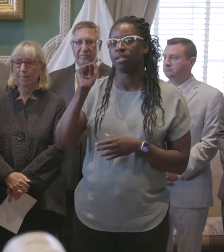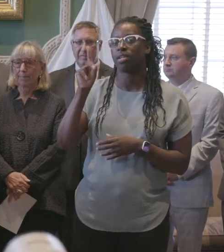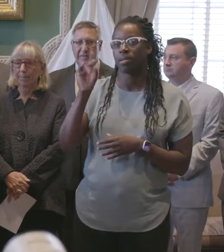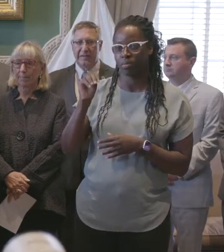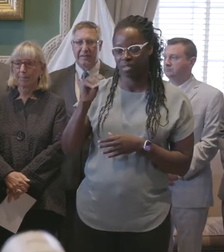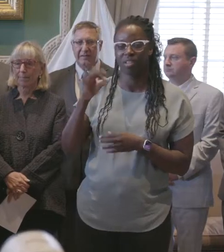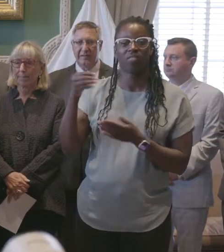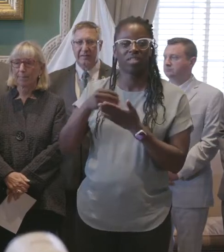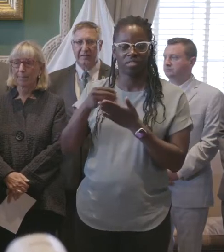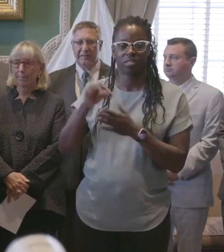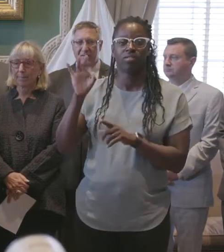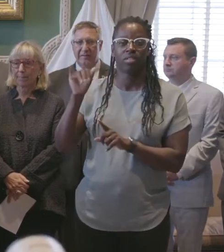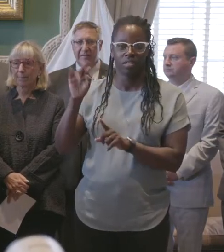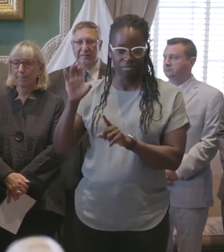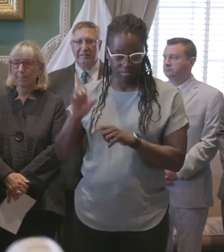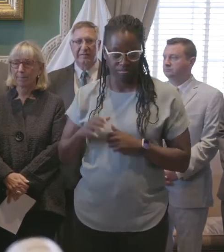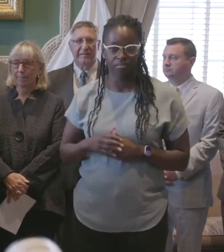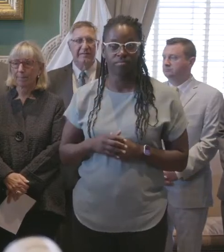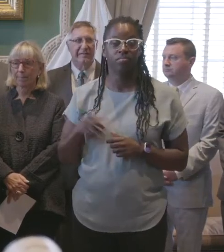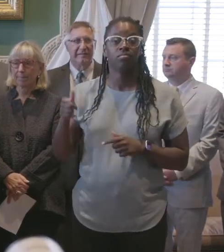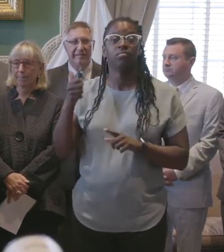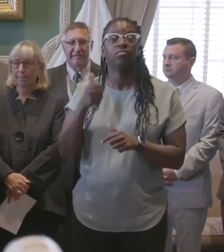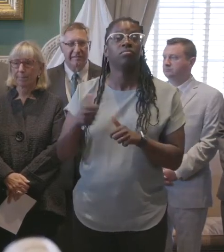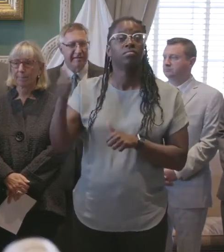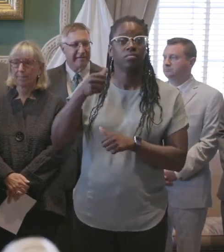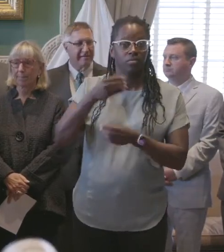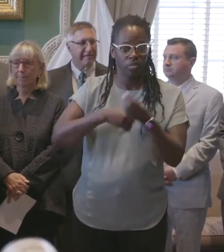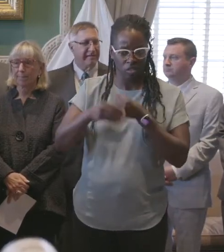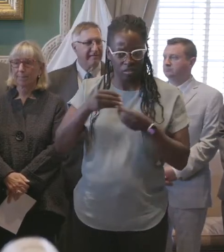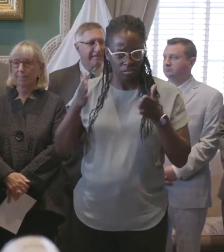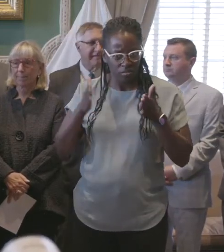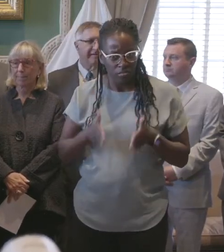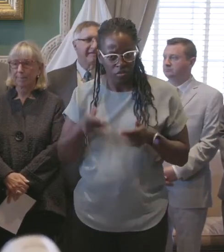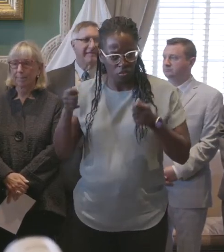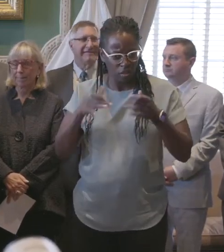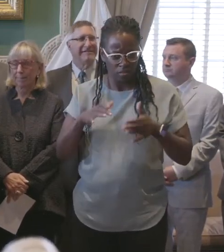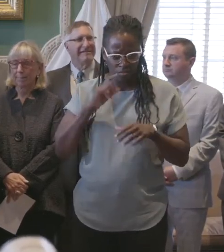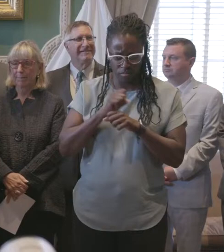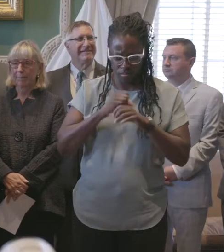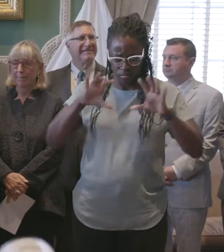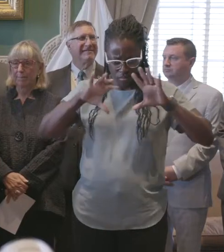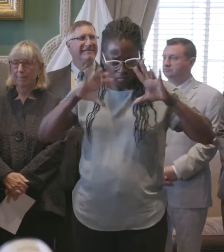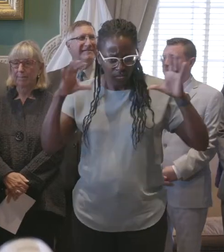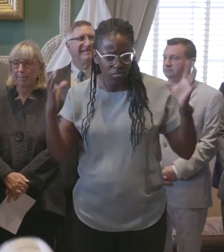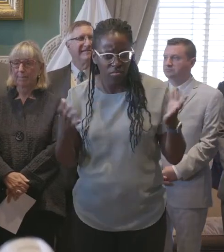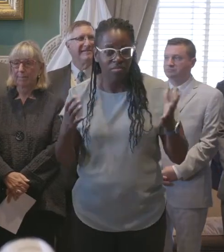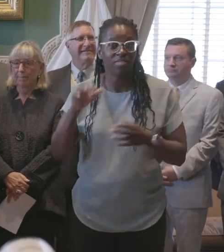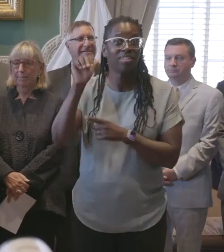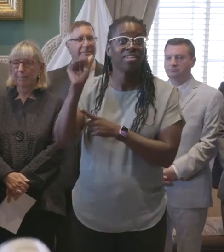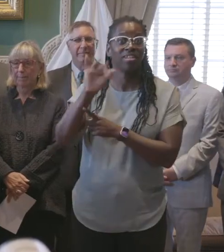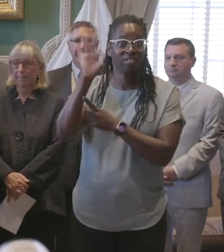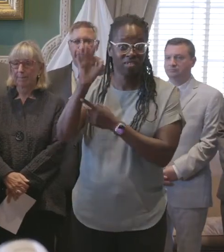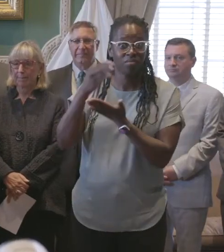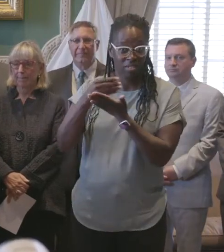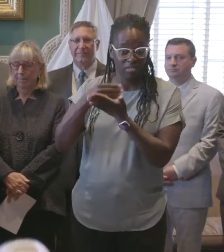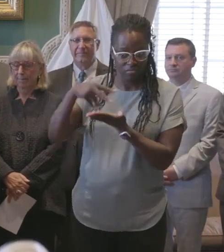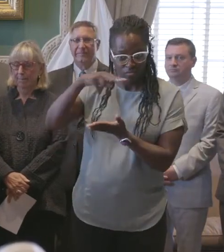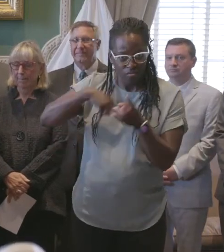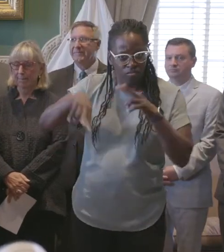Marino, our General Counsel, Martha Kwasnik, and the entire team at ANF, including our Undersecretary Jennifer